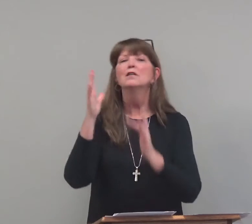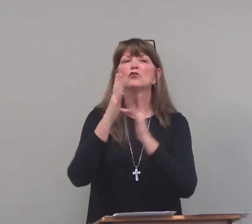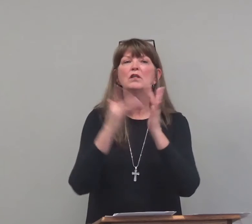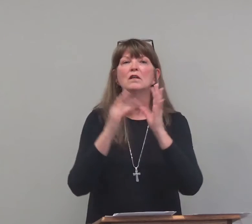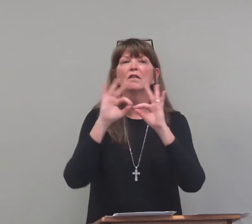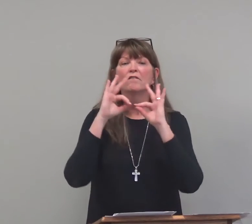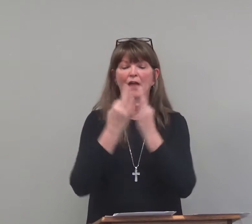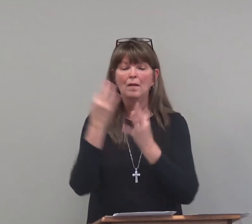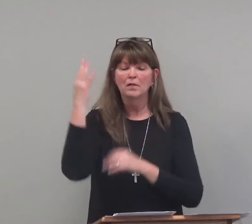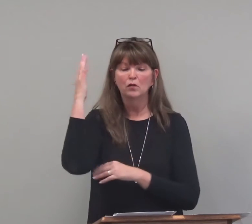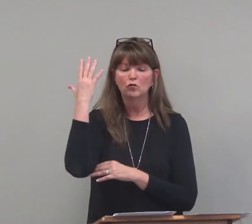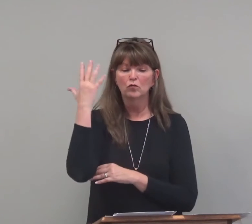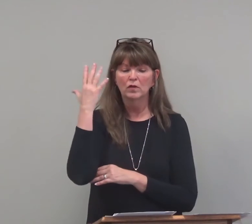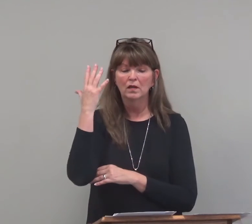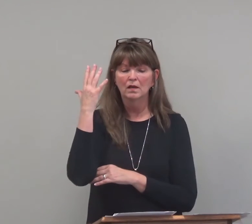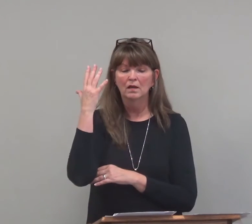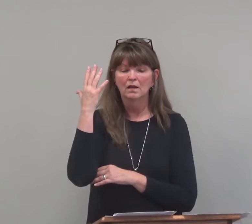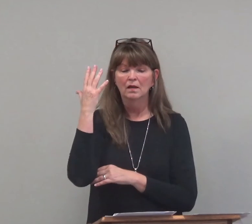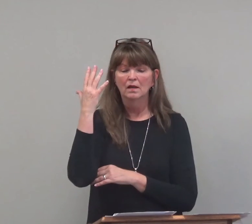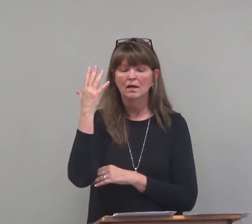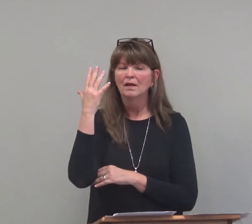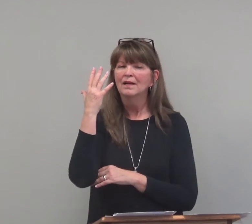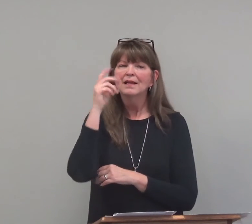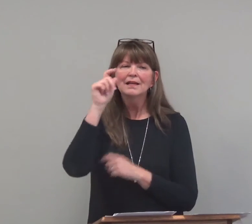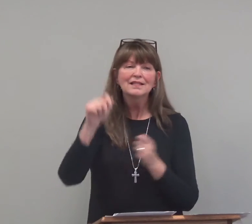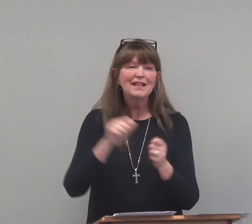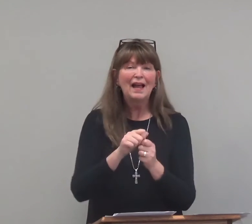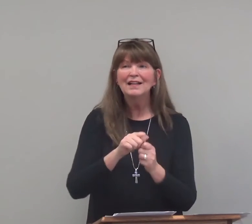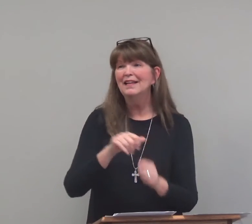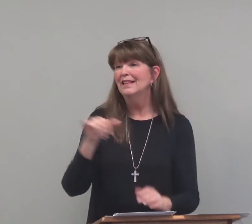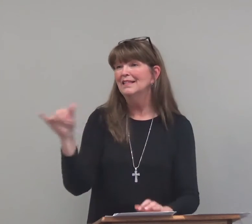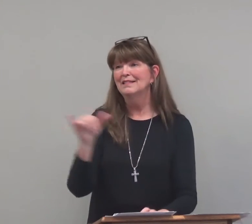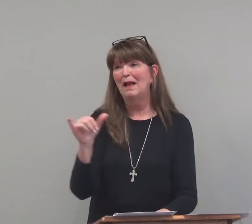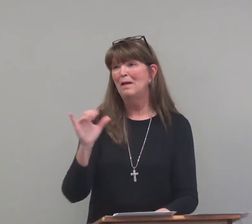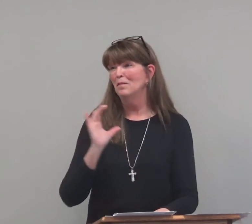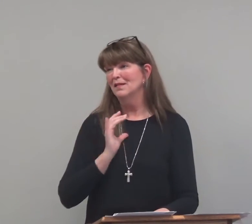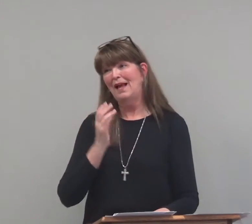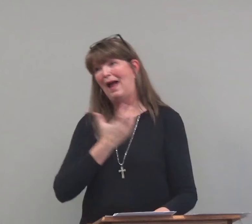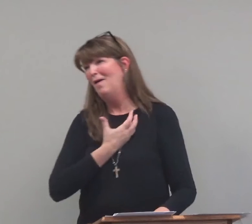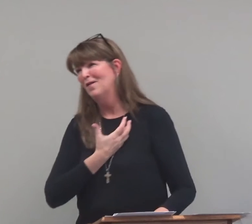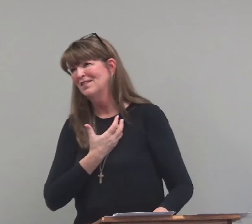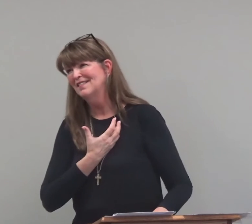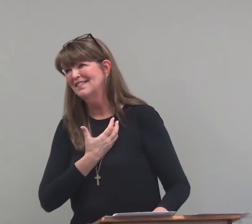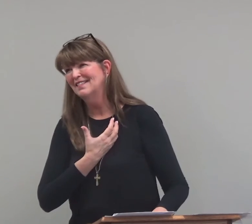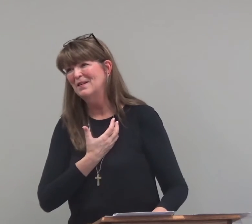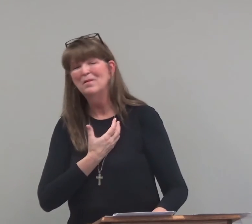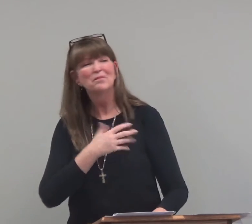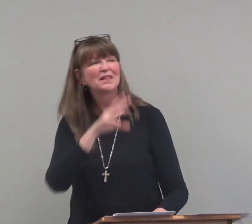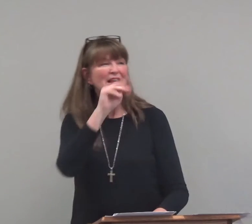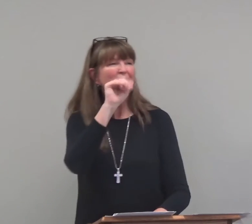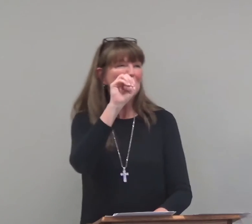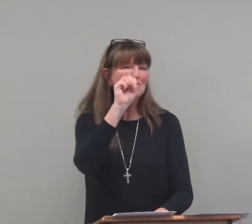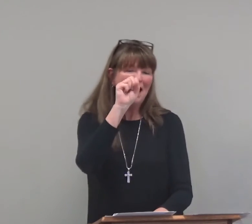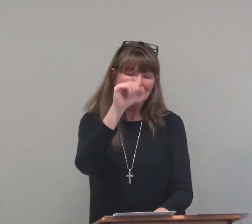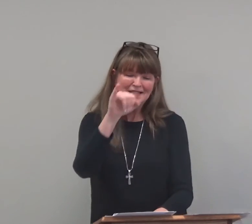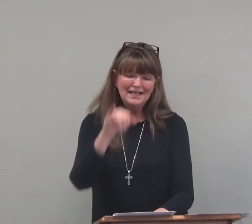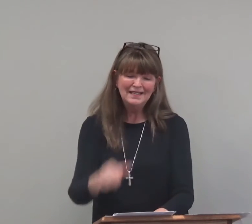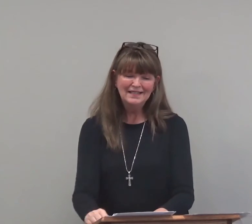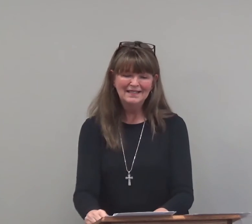Matthew wants us to see Jesus' family tree is exactly the same as ours.